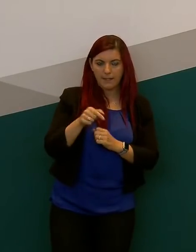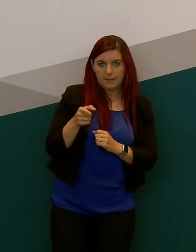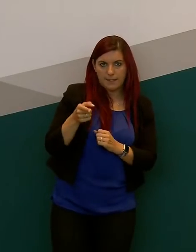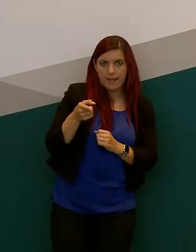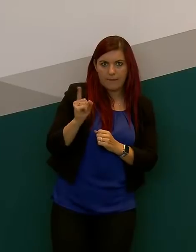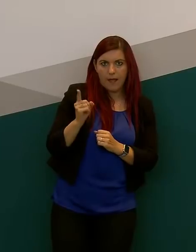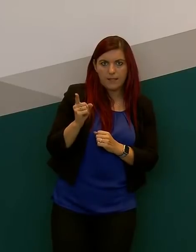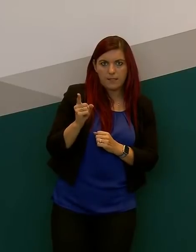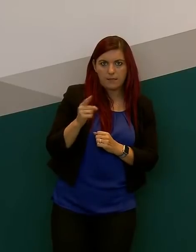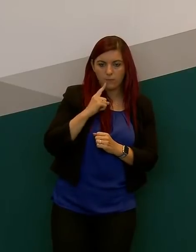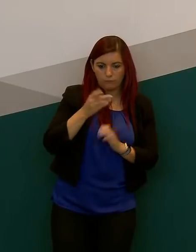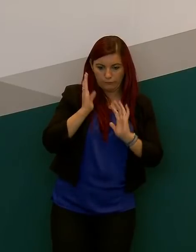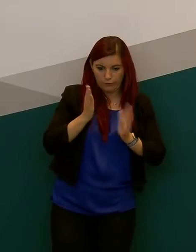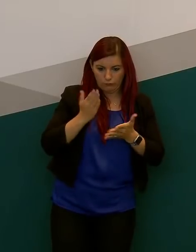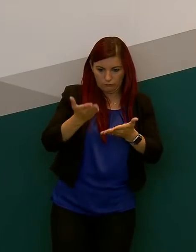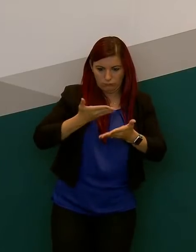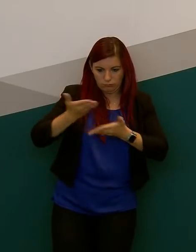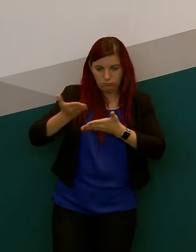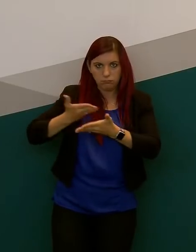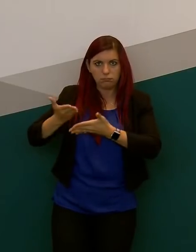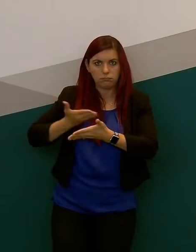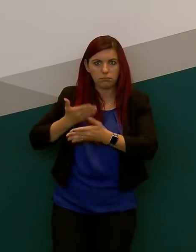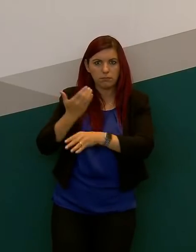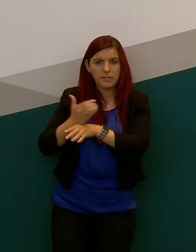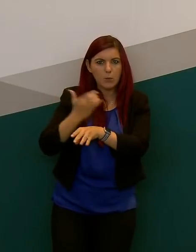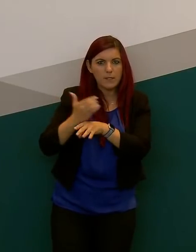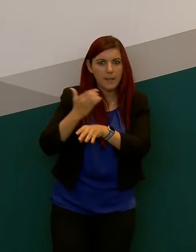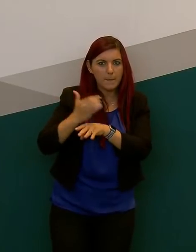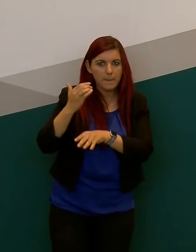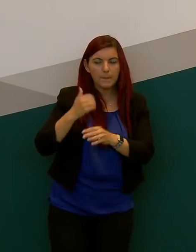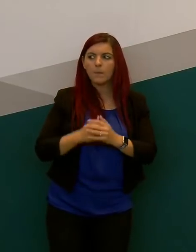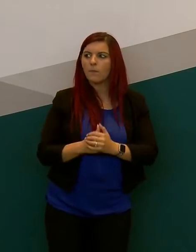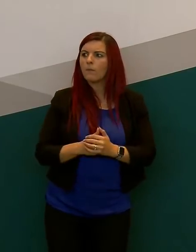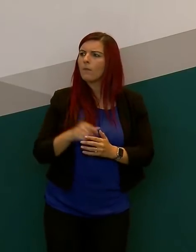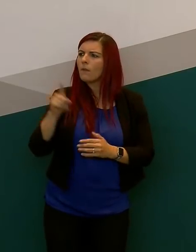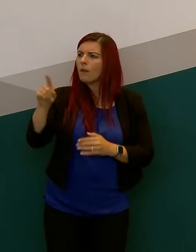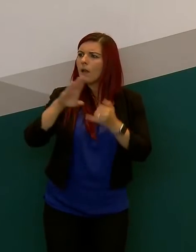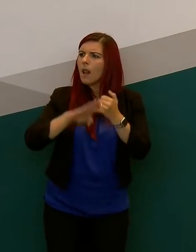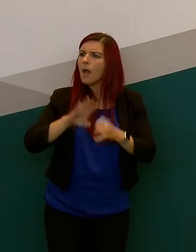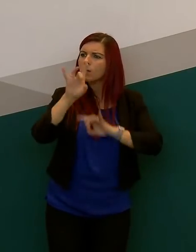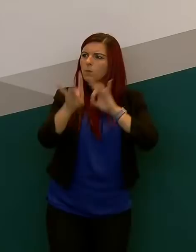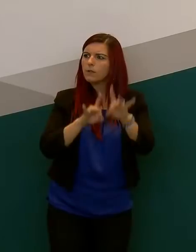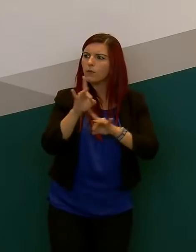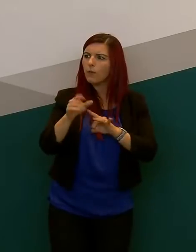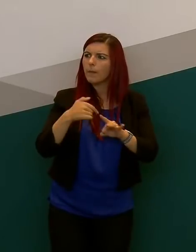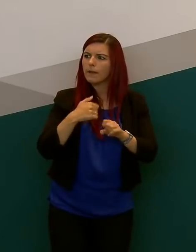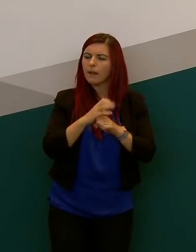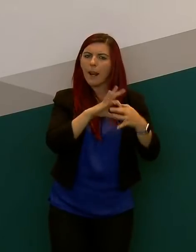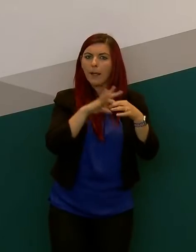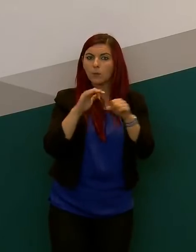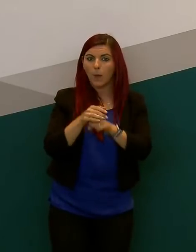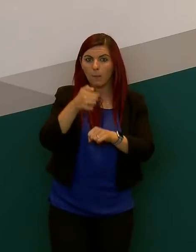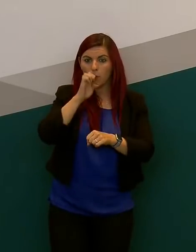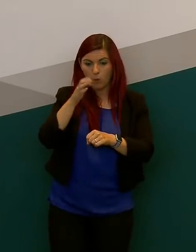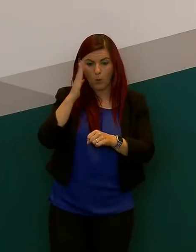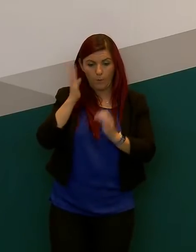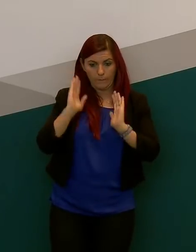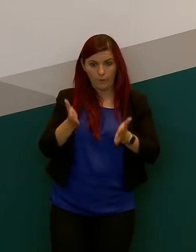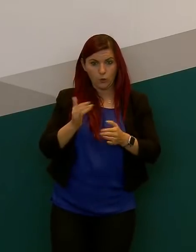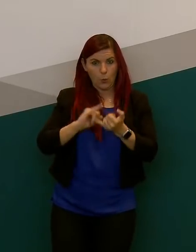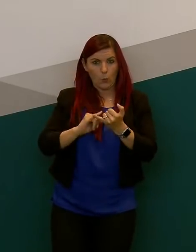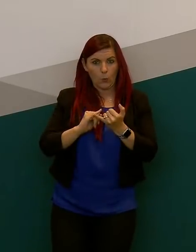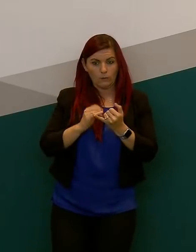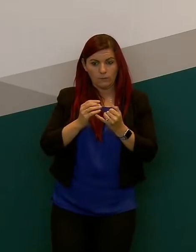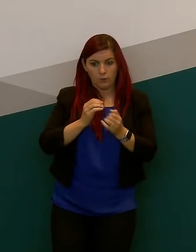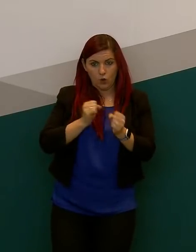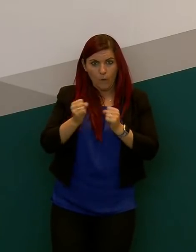that we've given continually. And just one final one for me to do with the pubs, which obviously have reopened, the ones that serve food.